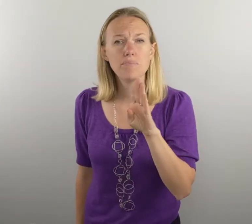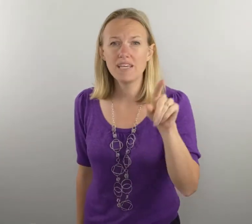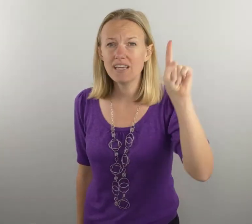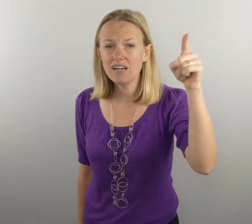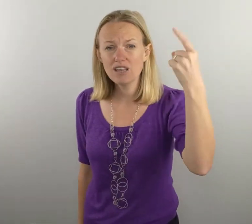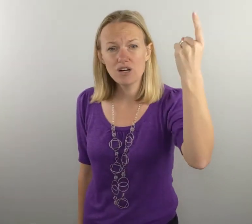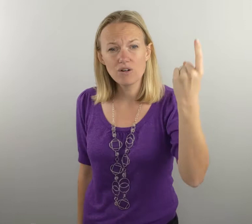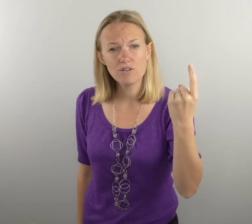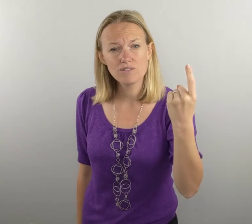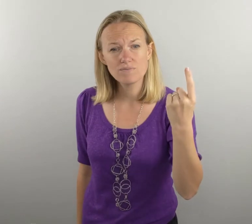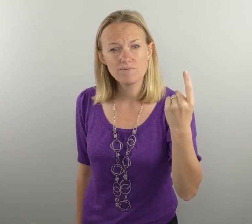be alone.